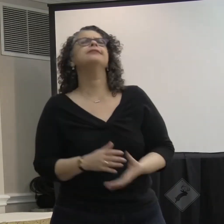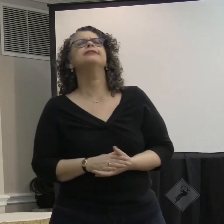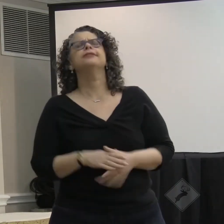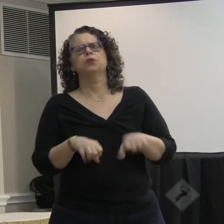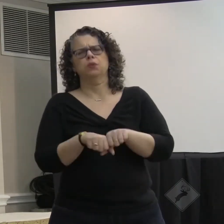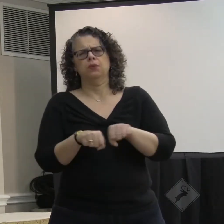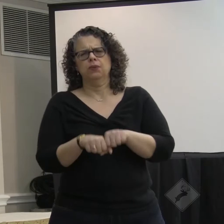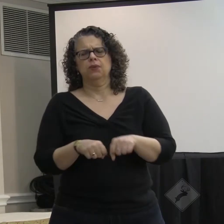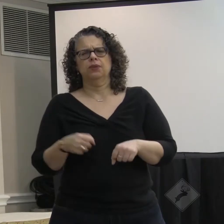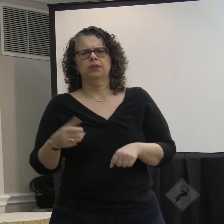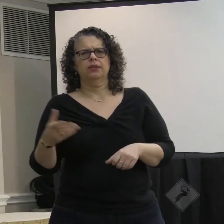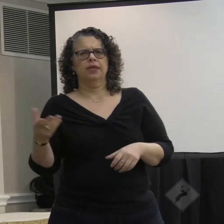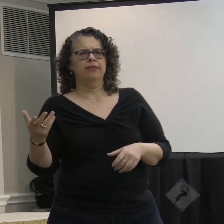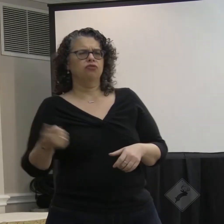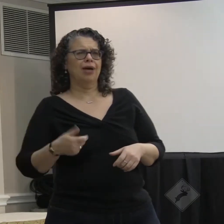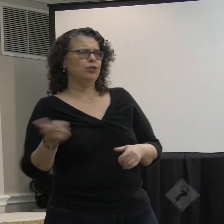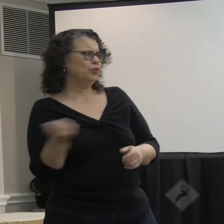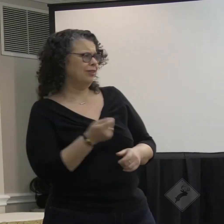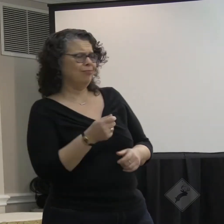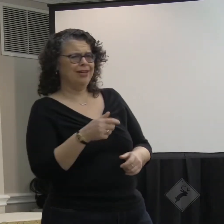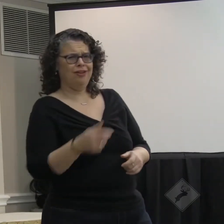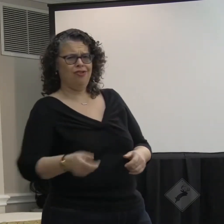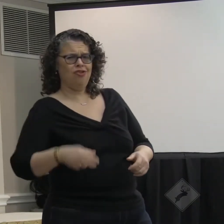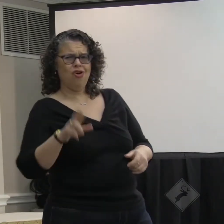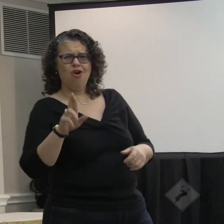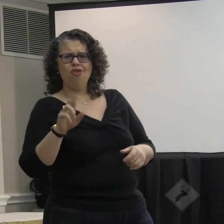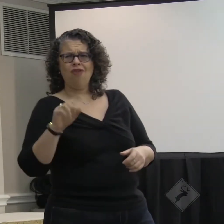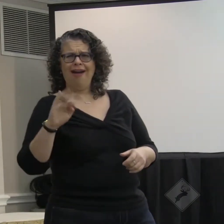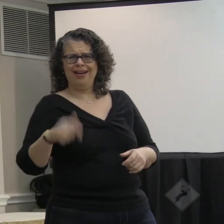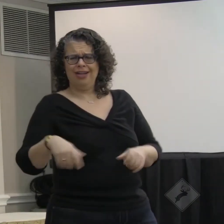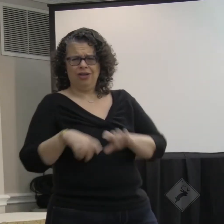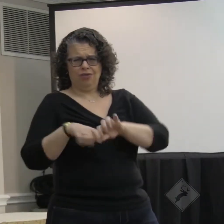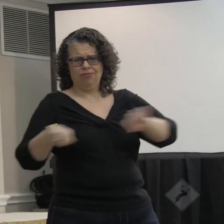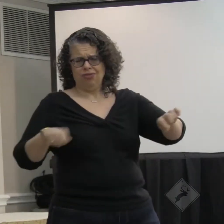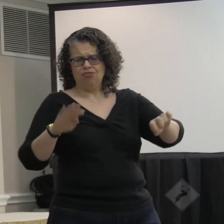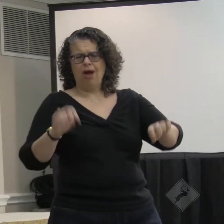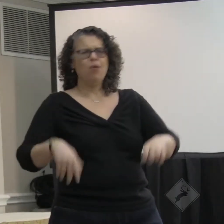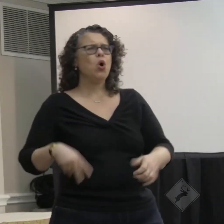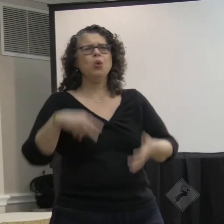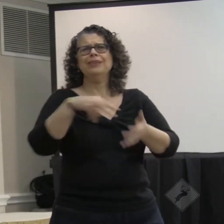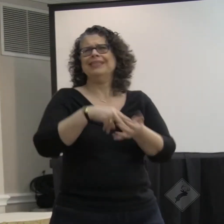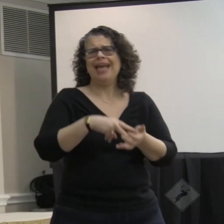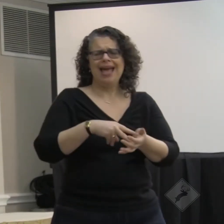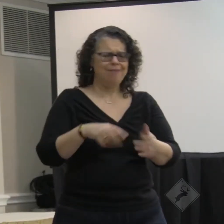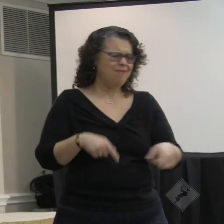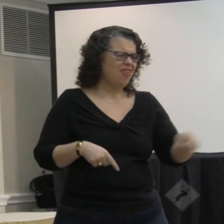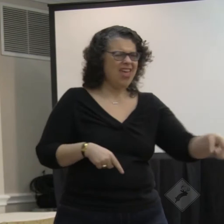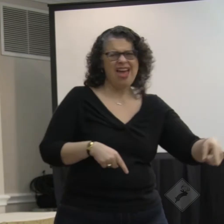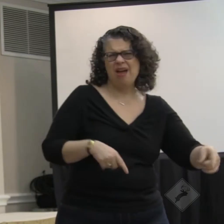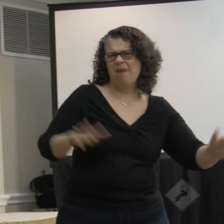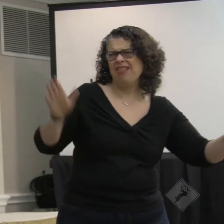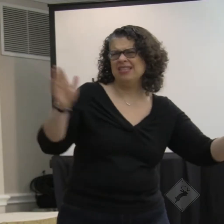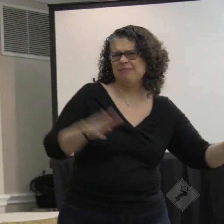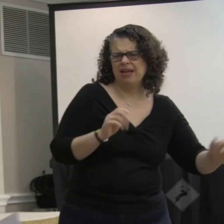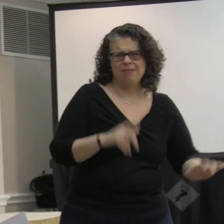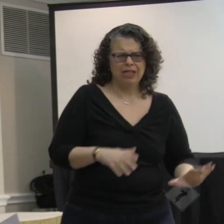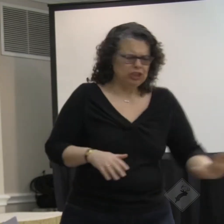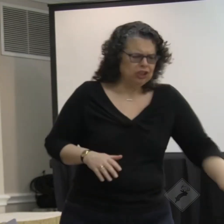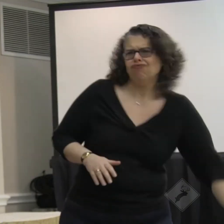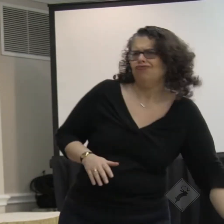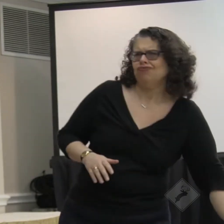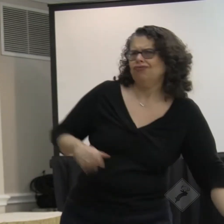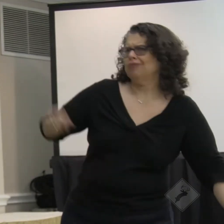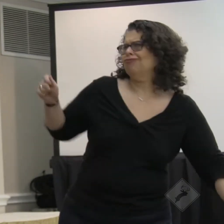and they kept trying to hand me a riding crop and go stand next to this spanking bench, put your hand on it. And I'm like,